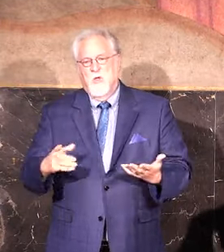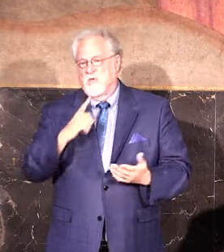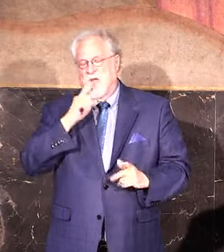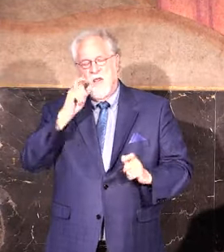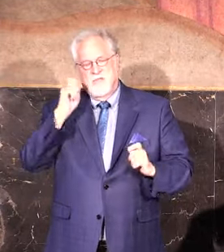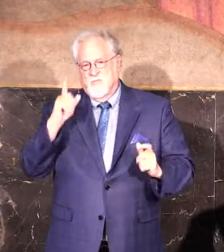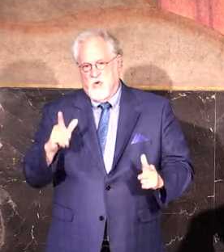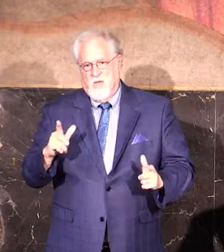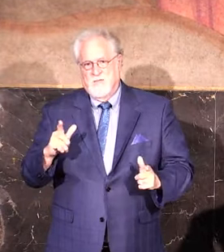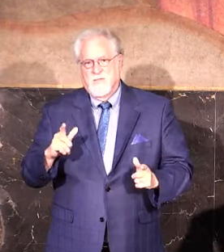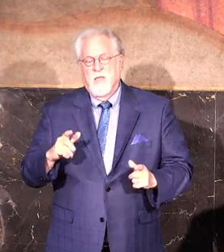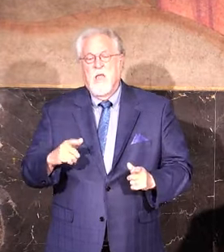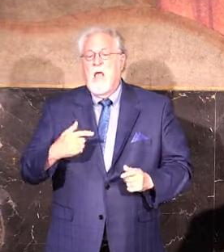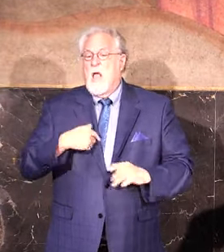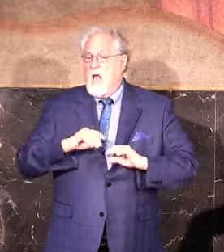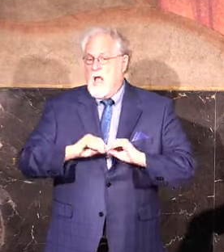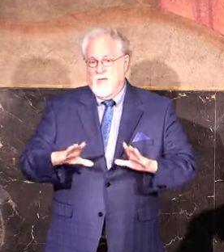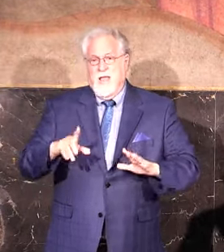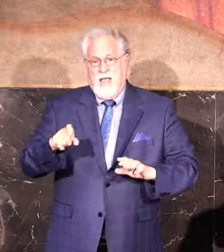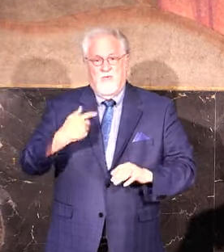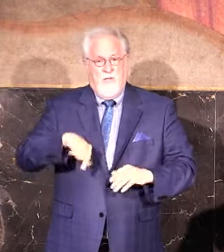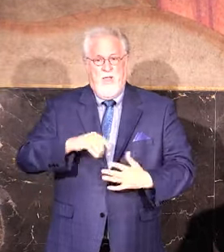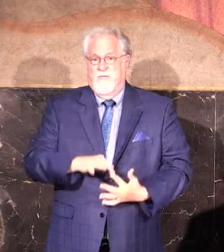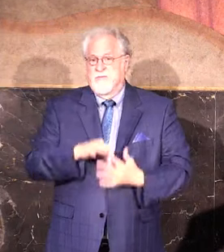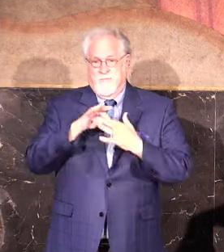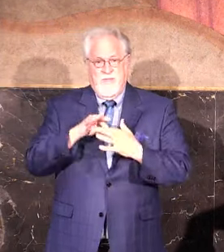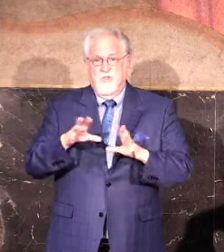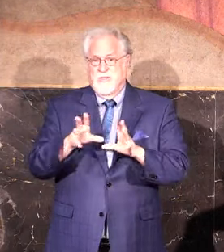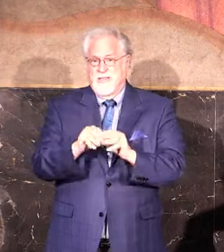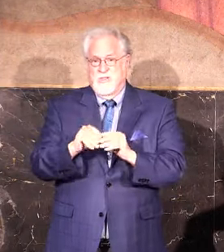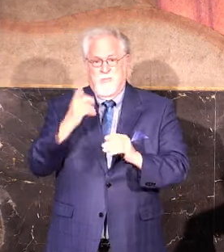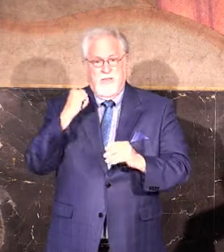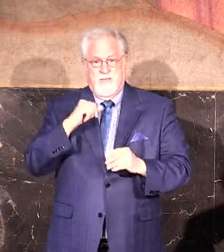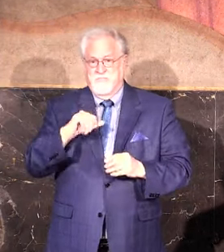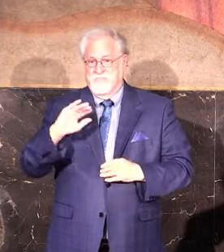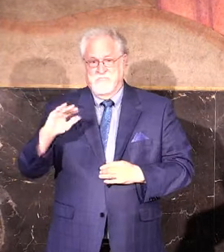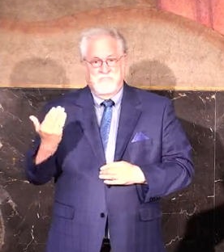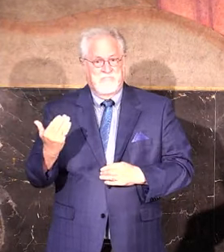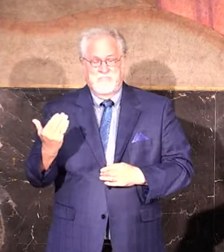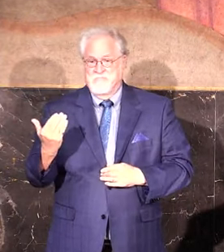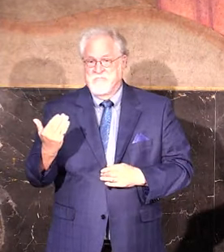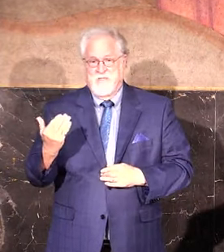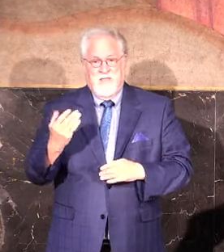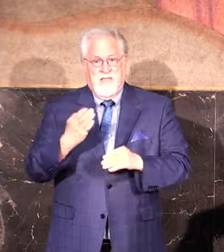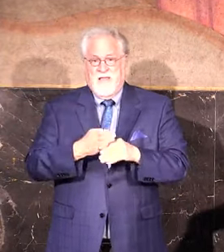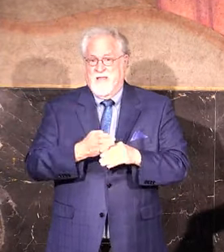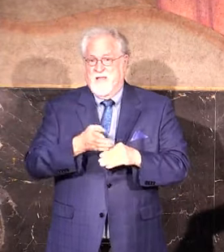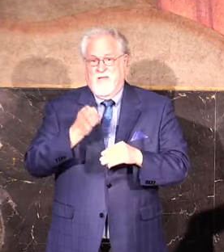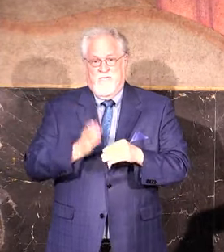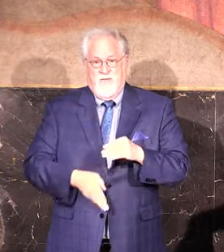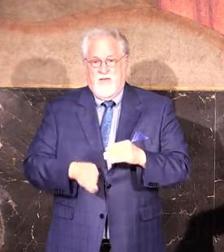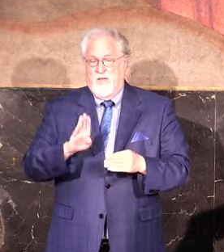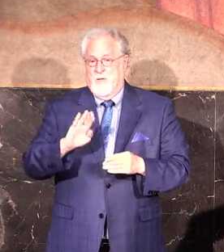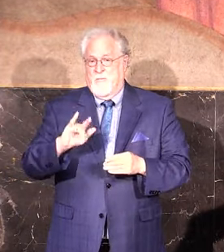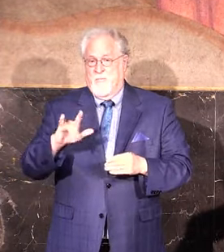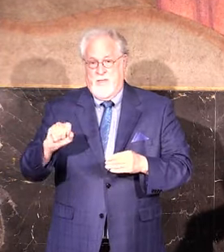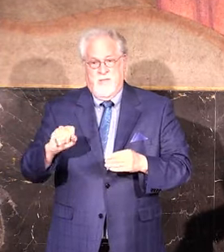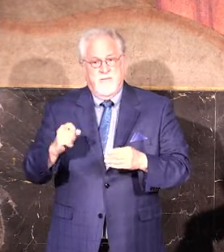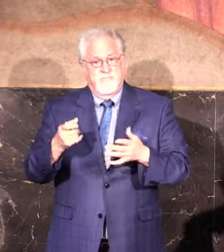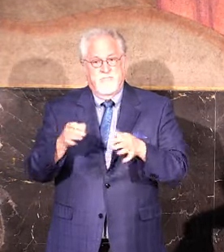surprised. Obviously, they have to have a special session because it doesn't appear that they're going to get through the bills that are